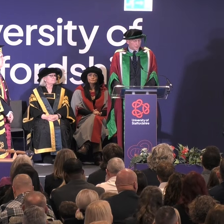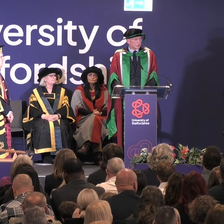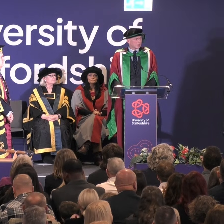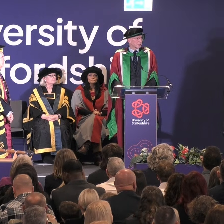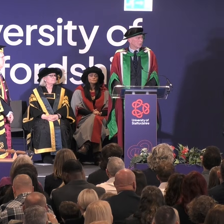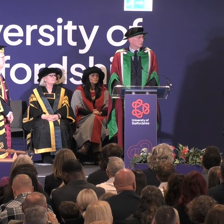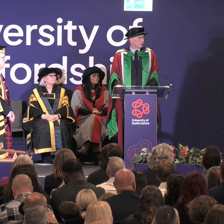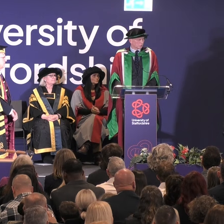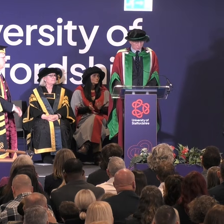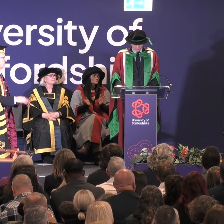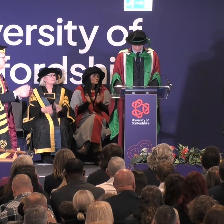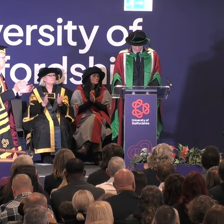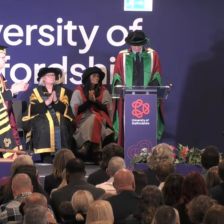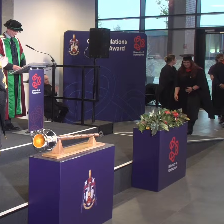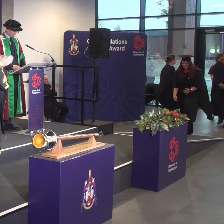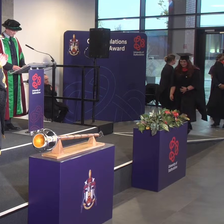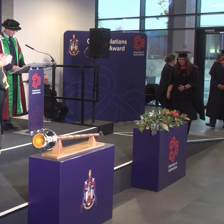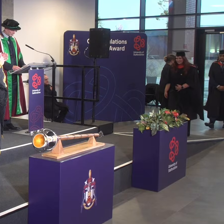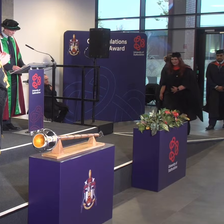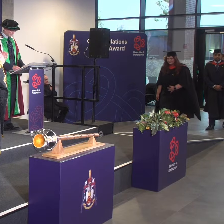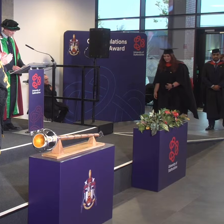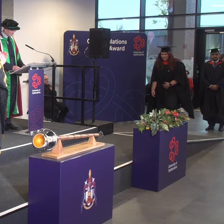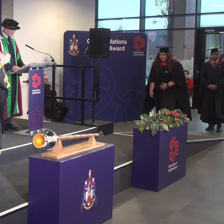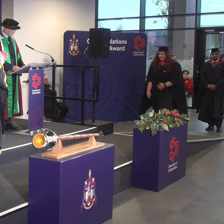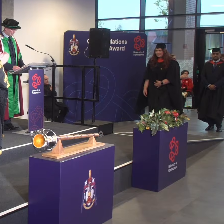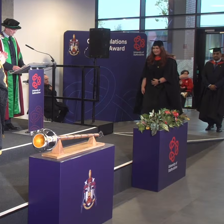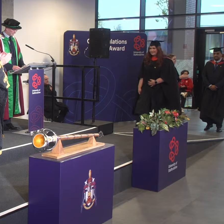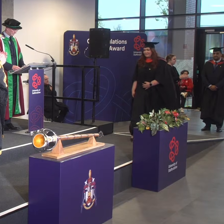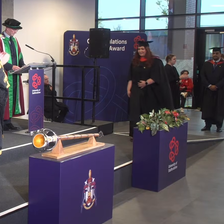Gabriella Jessie Rush.